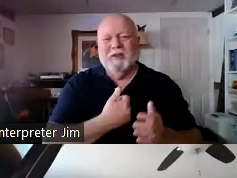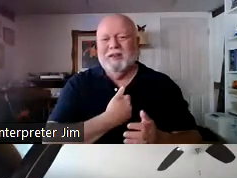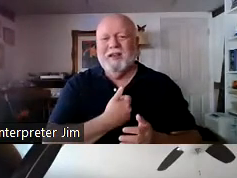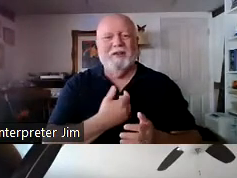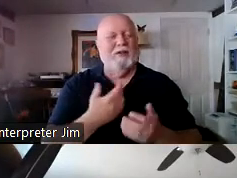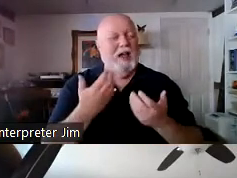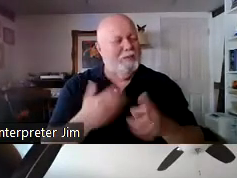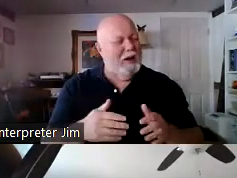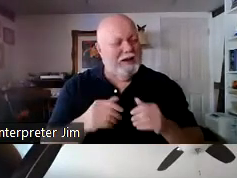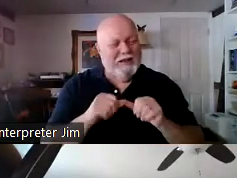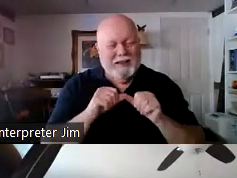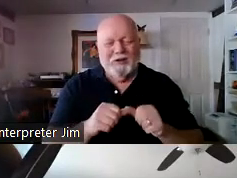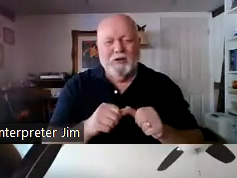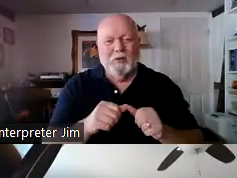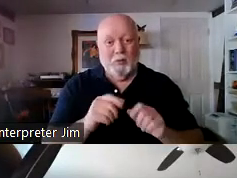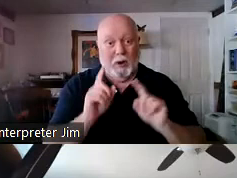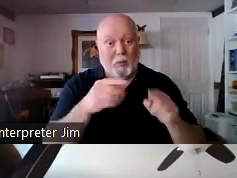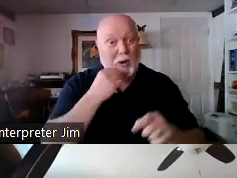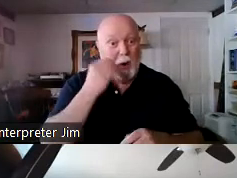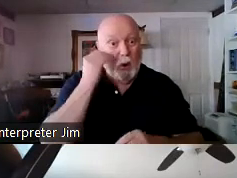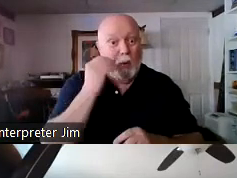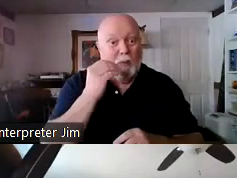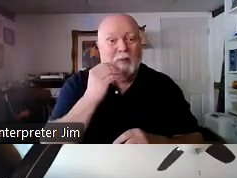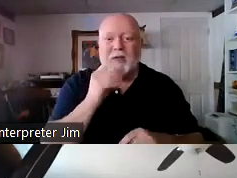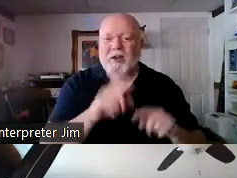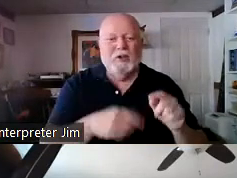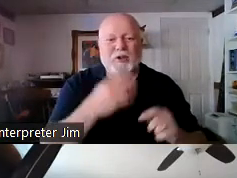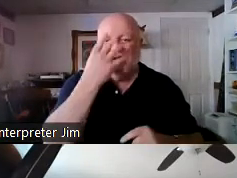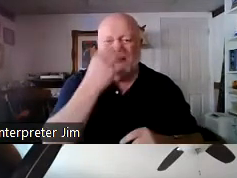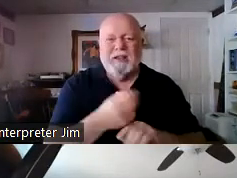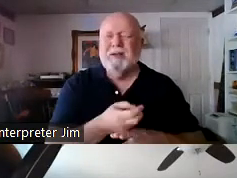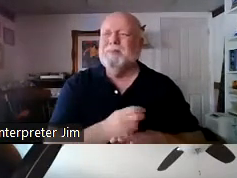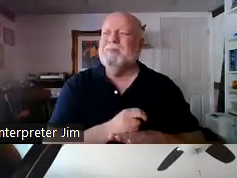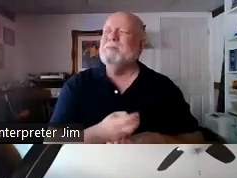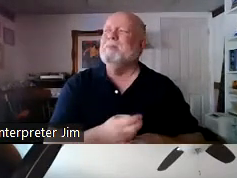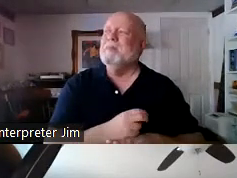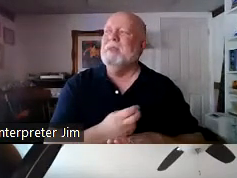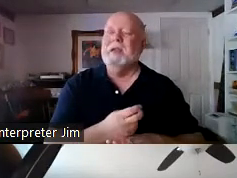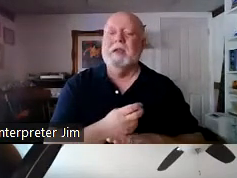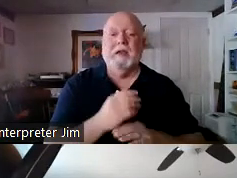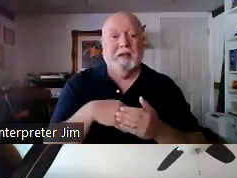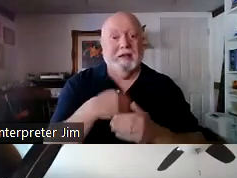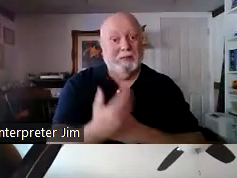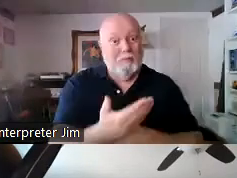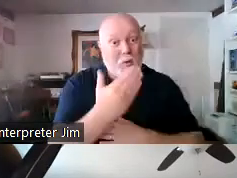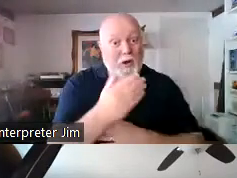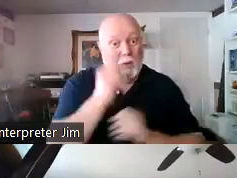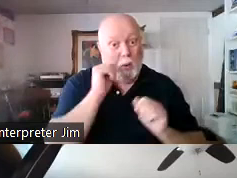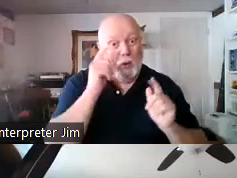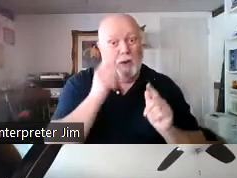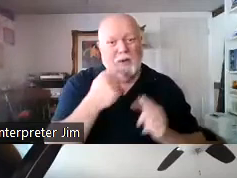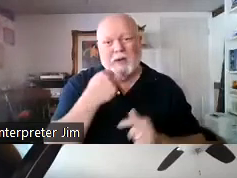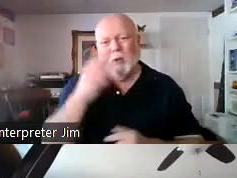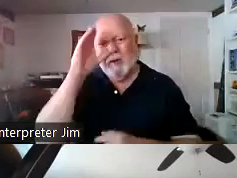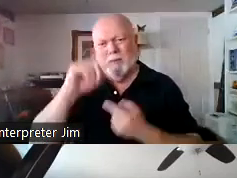home that night and couldn't sleep and woke up the next morning and said to Tim, I need help. I need to get